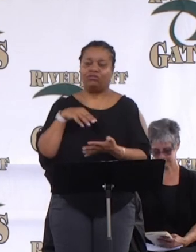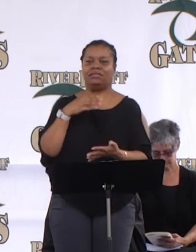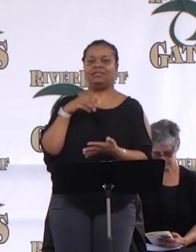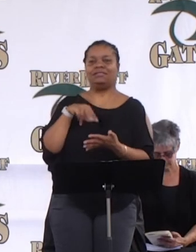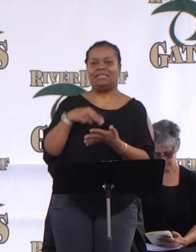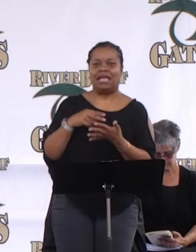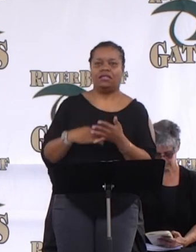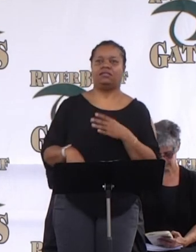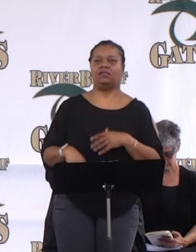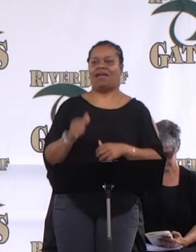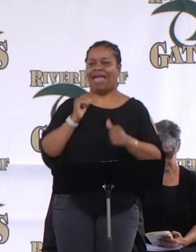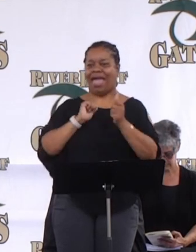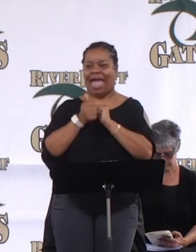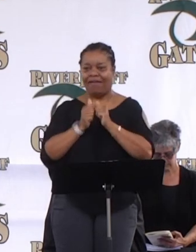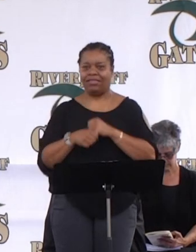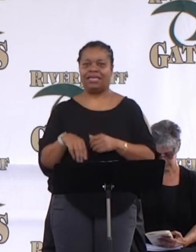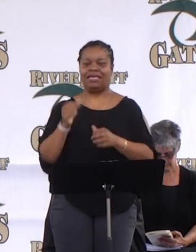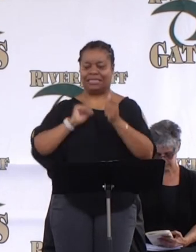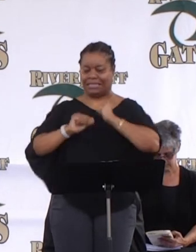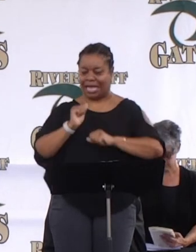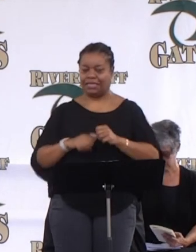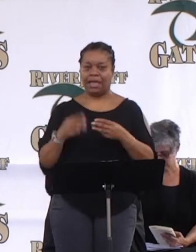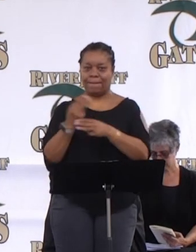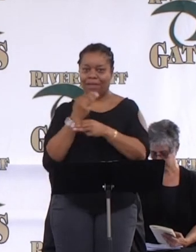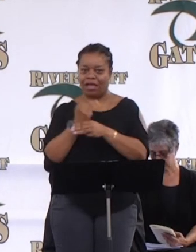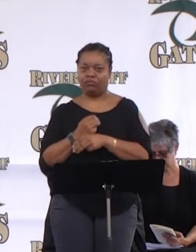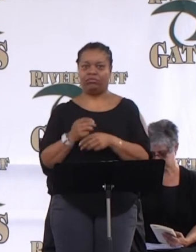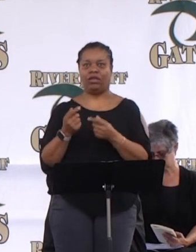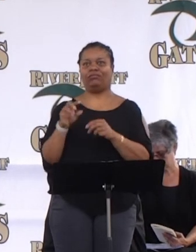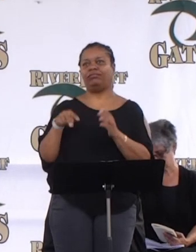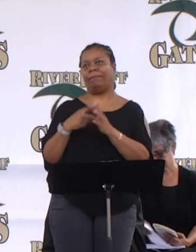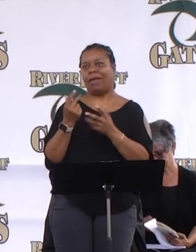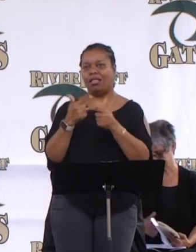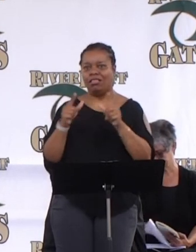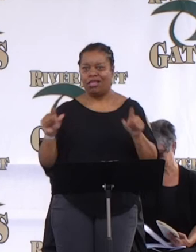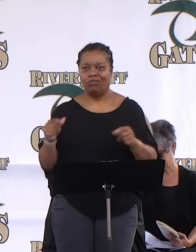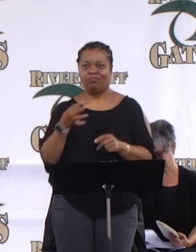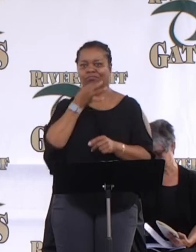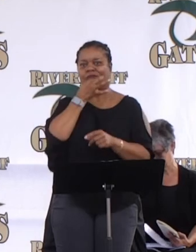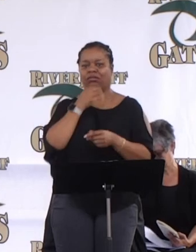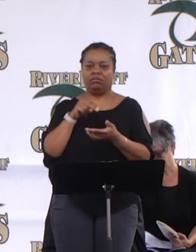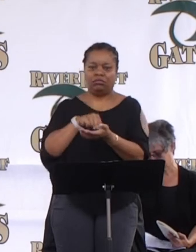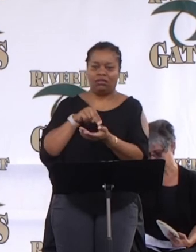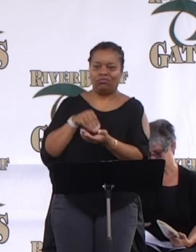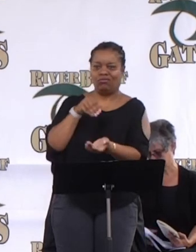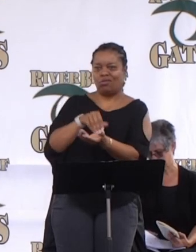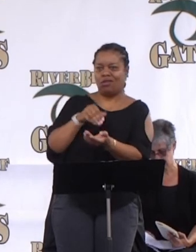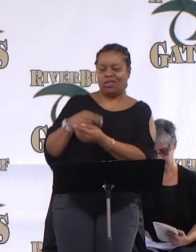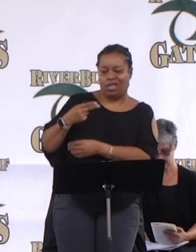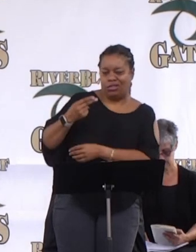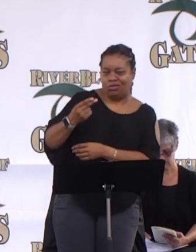athletes, scientists, mathematicians, bilingual experts, nurses, doctors,